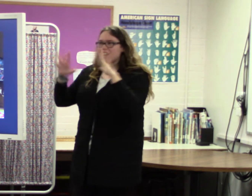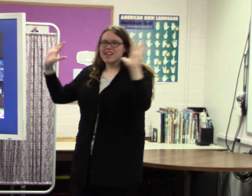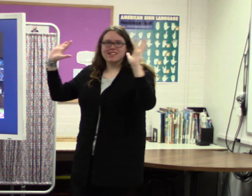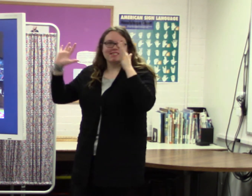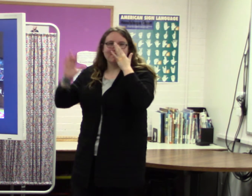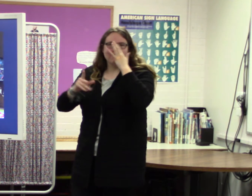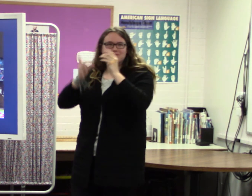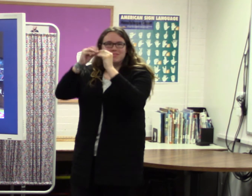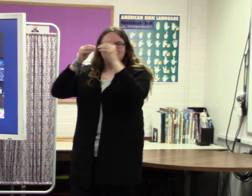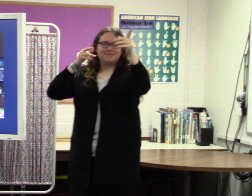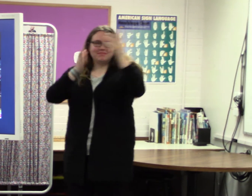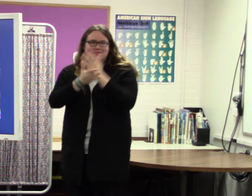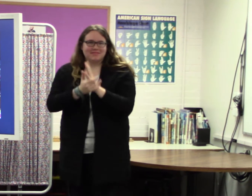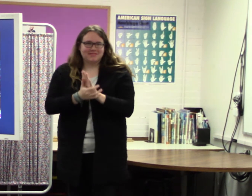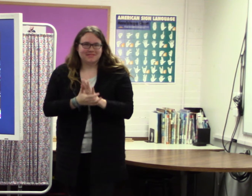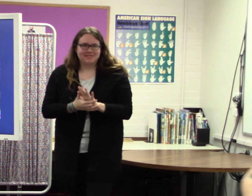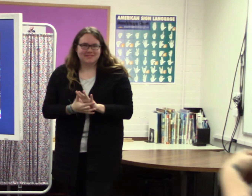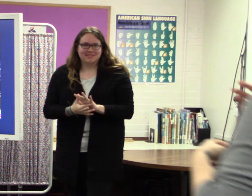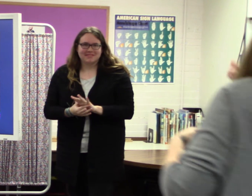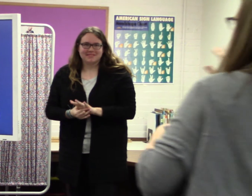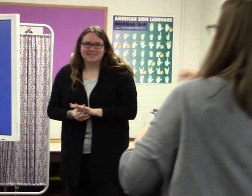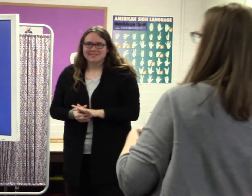Hey. All right, I think that's it for us.